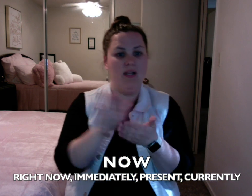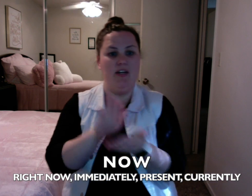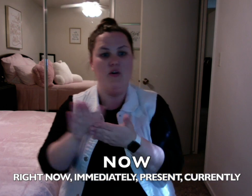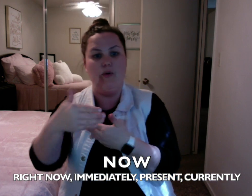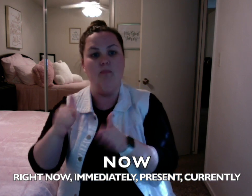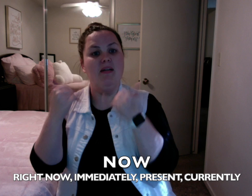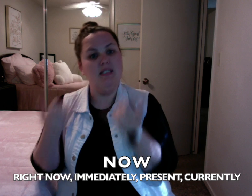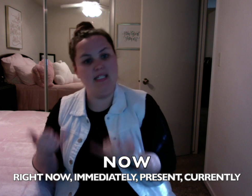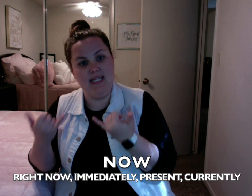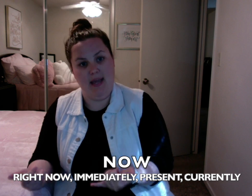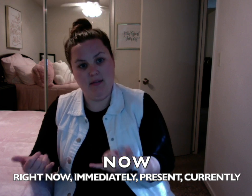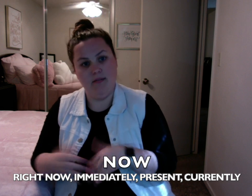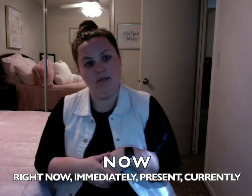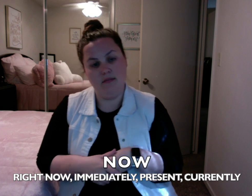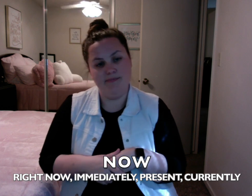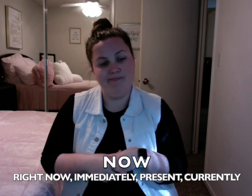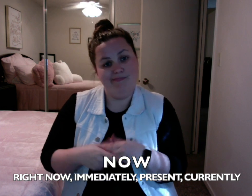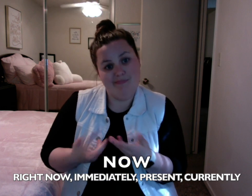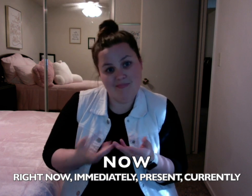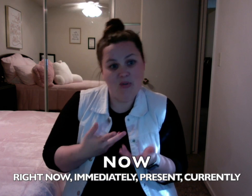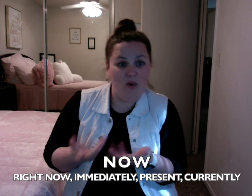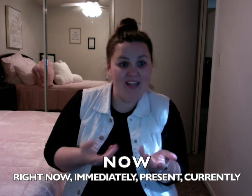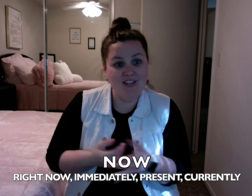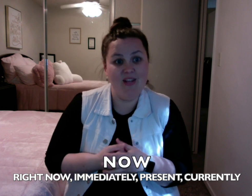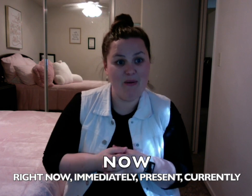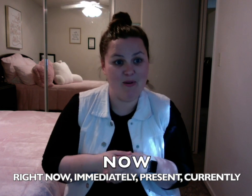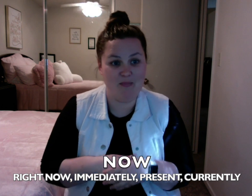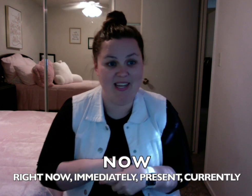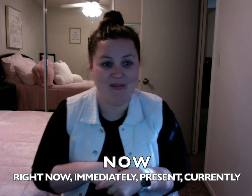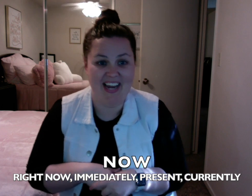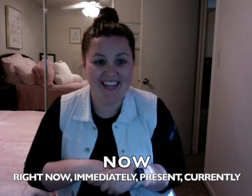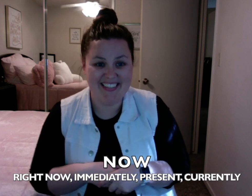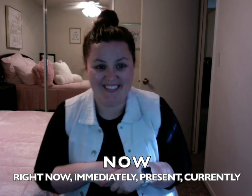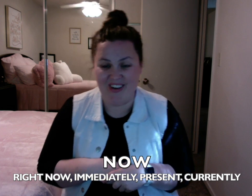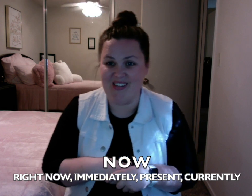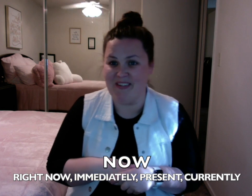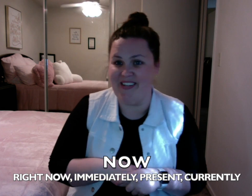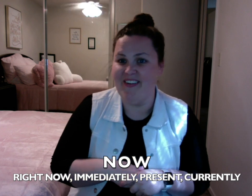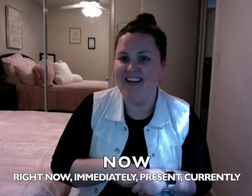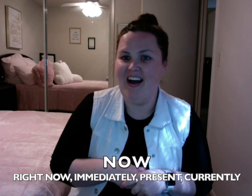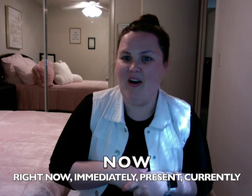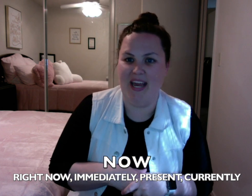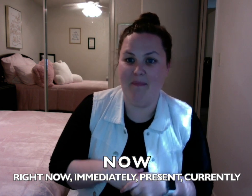your room today. One gives you a little bit more space, right? You have something to do. Okay, but